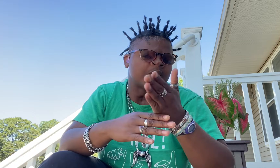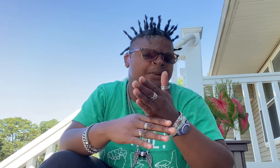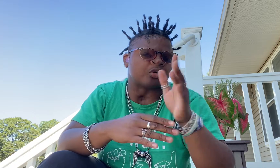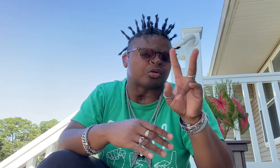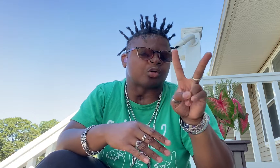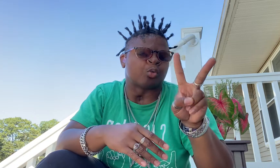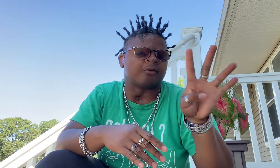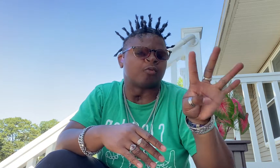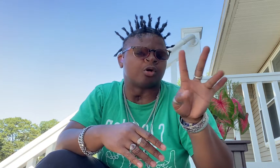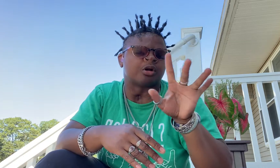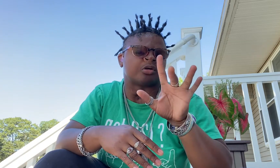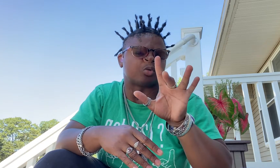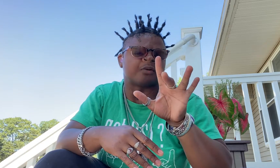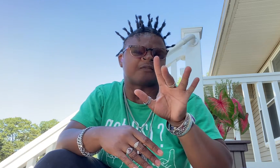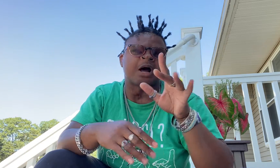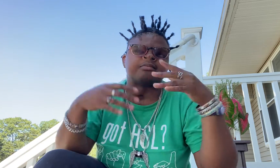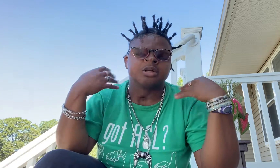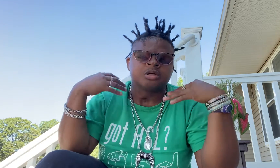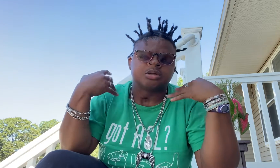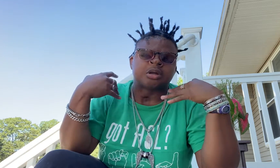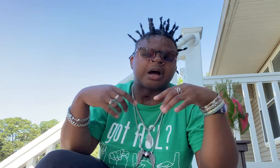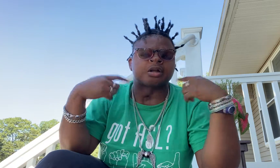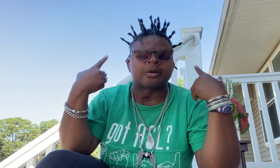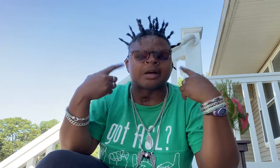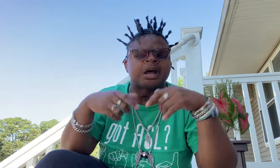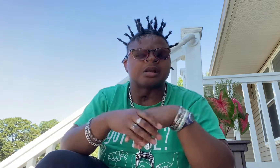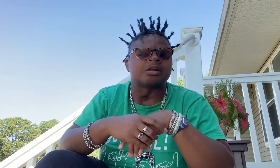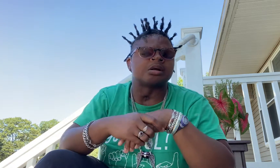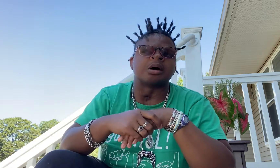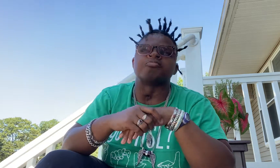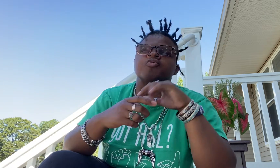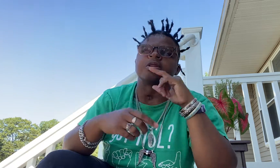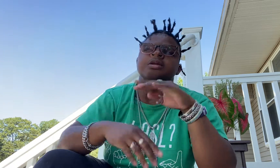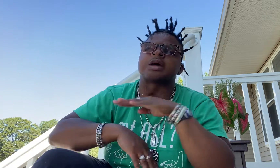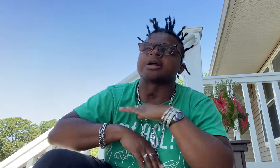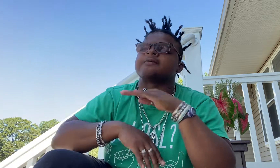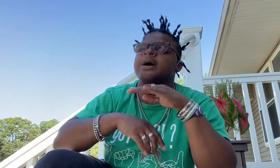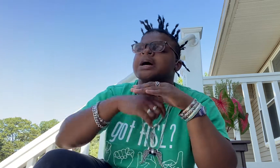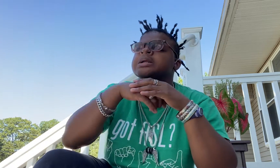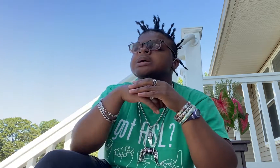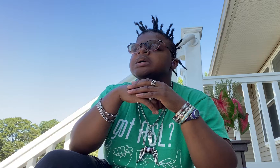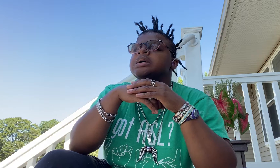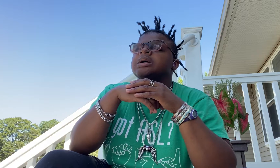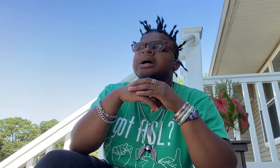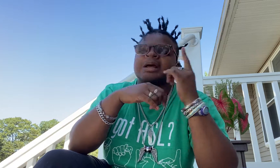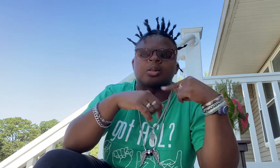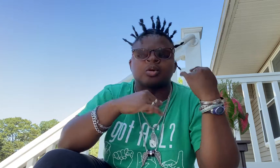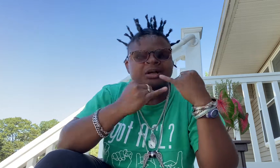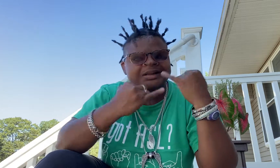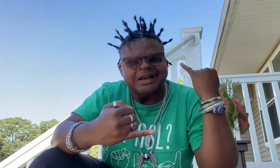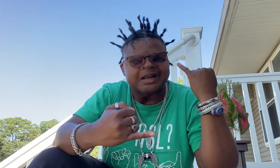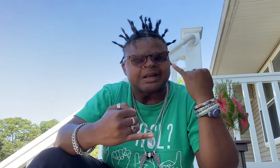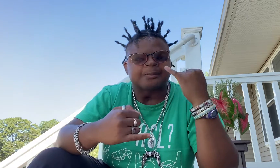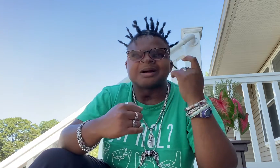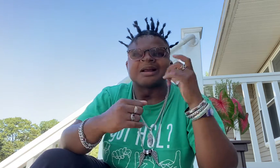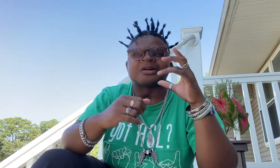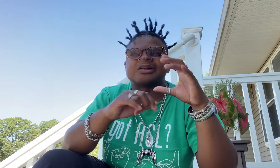about 24 to 25 locks on my head. I'm really satisfied. They look skinny because I just did